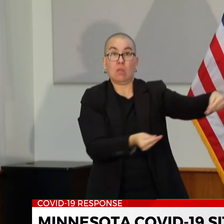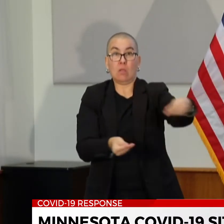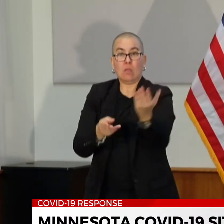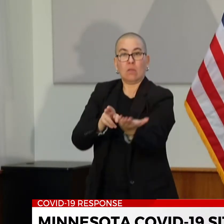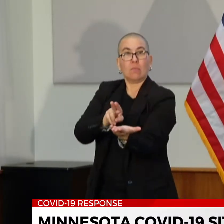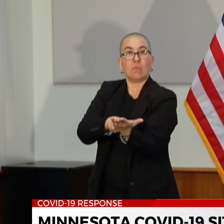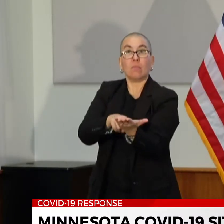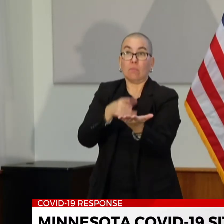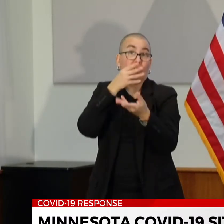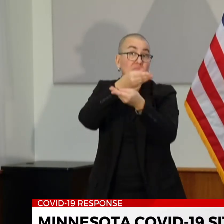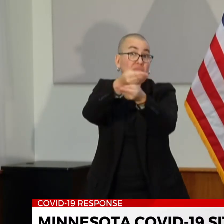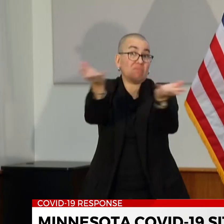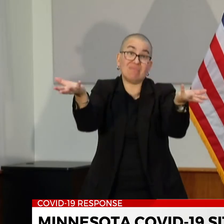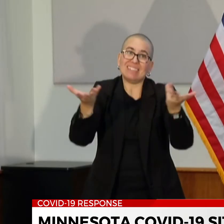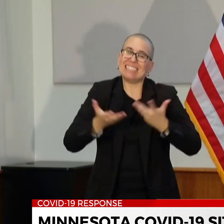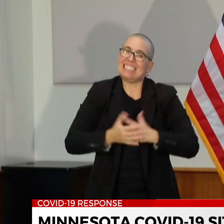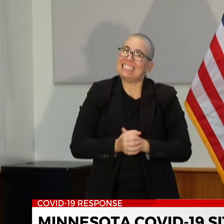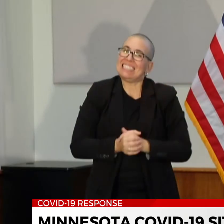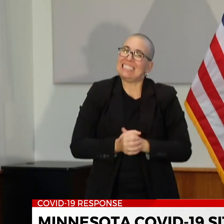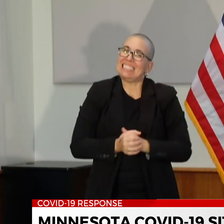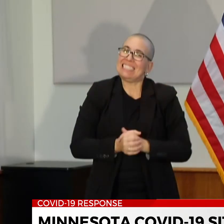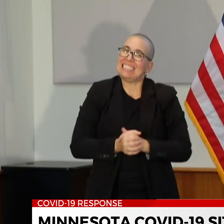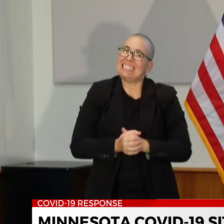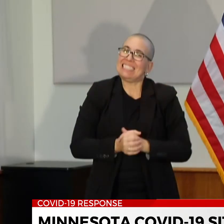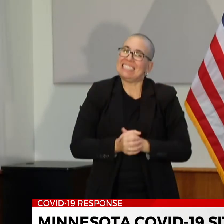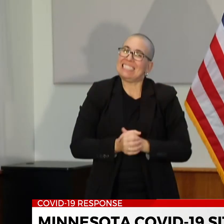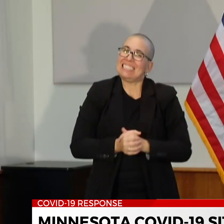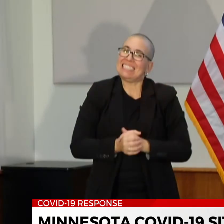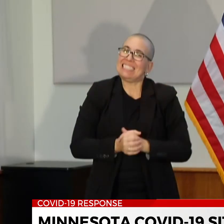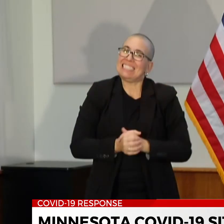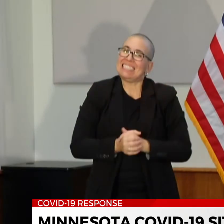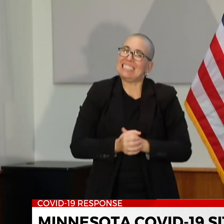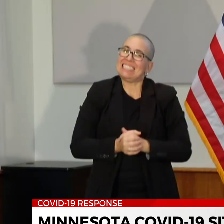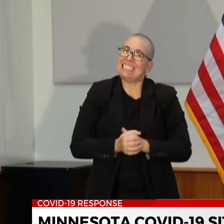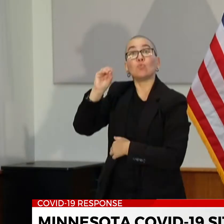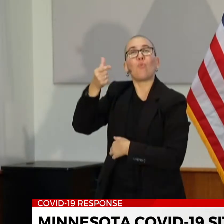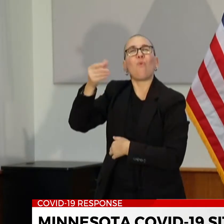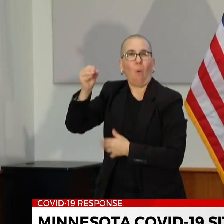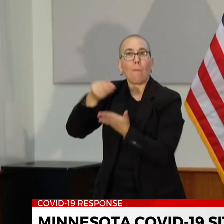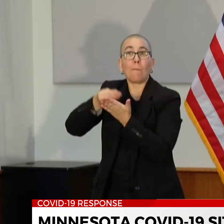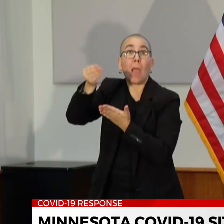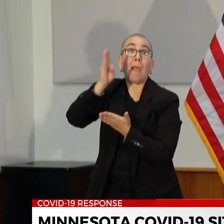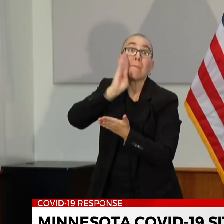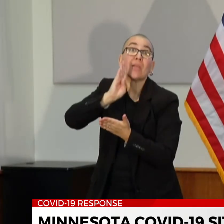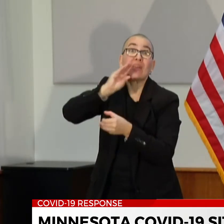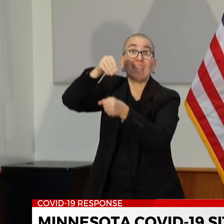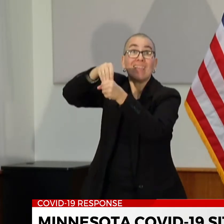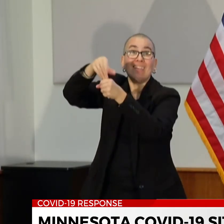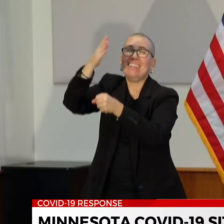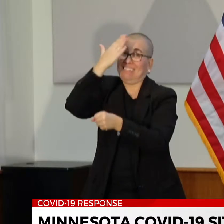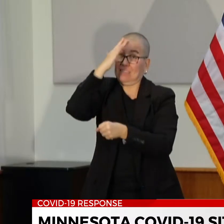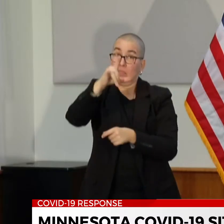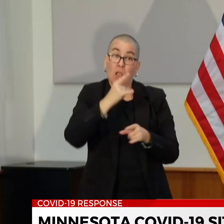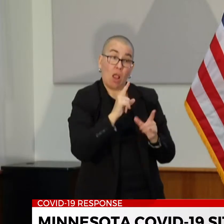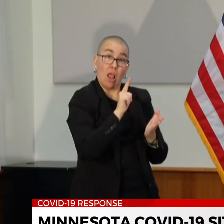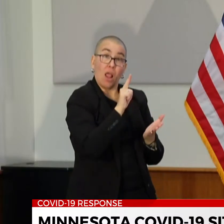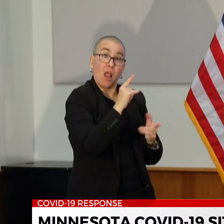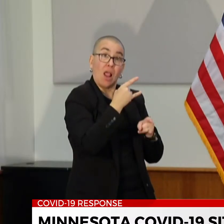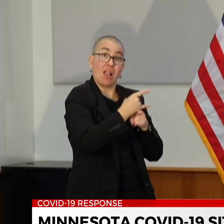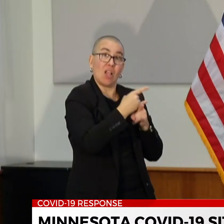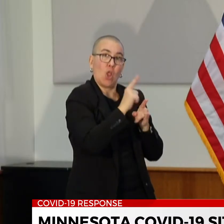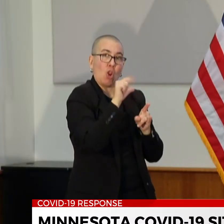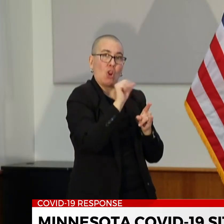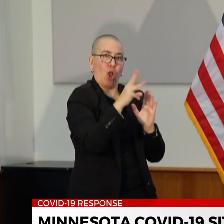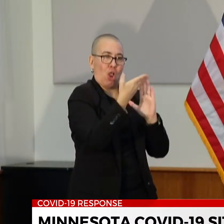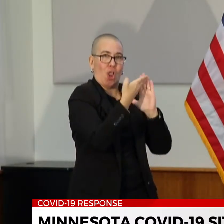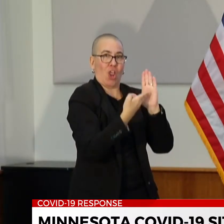relief. The question was about cocktails to go. This issue around liquor laws and how we get them out, I have to tell you, I'm pretty agnostic on